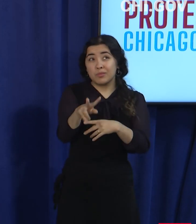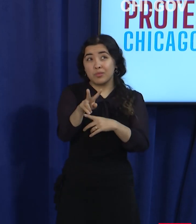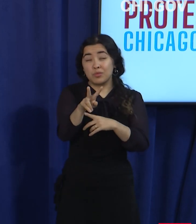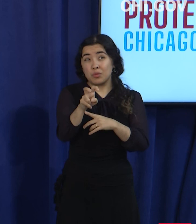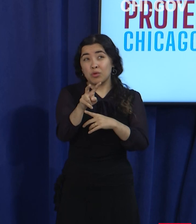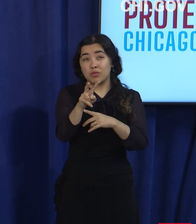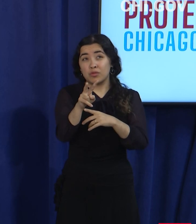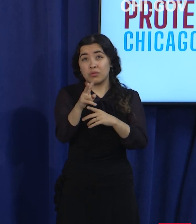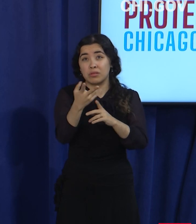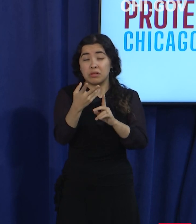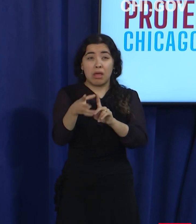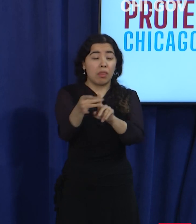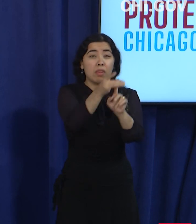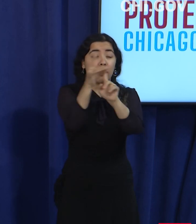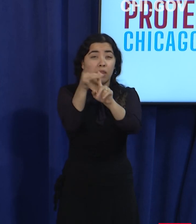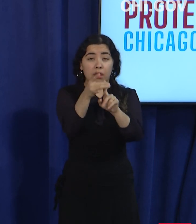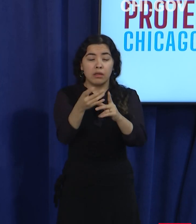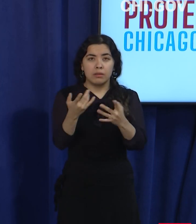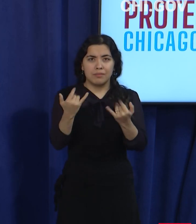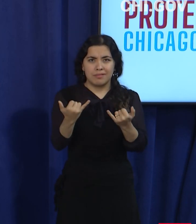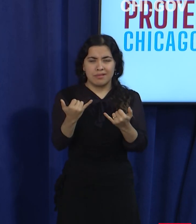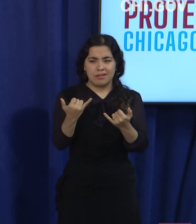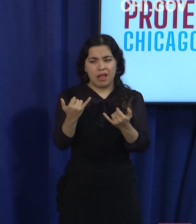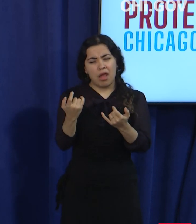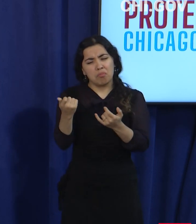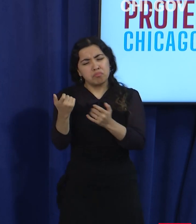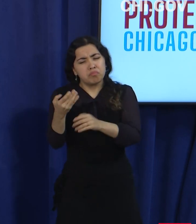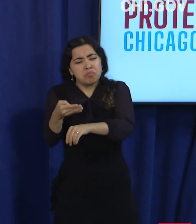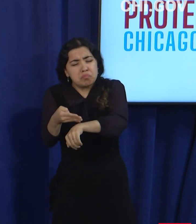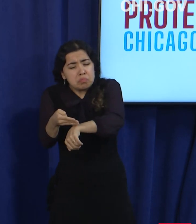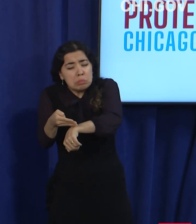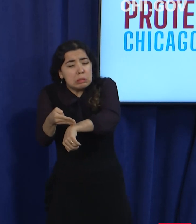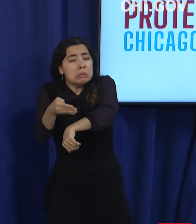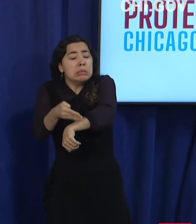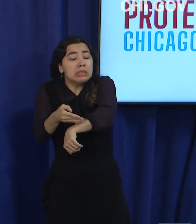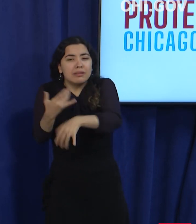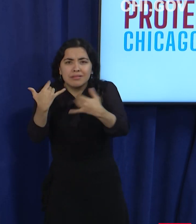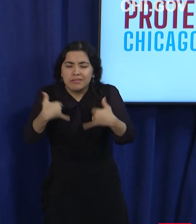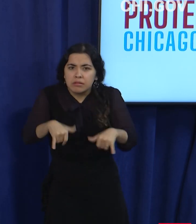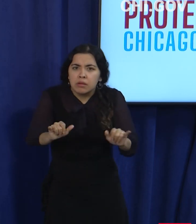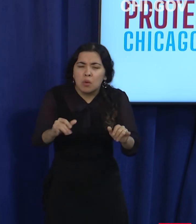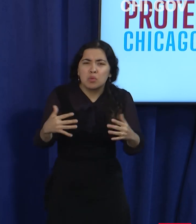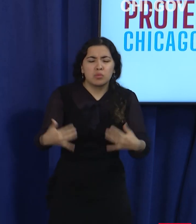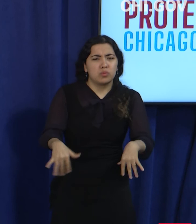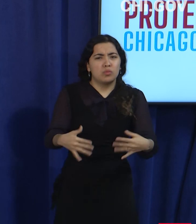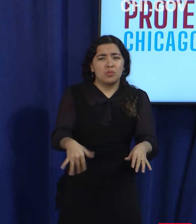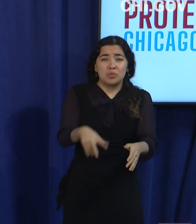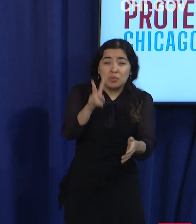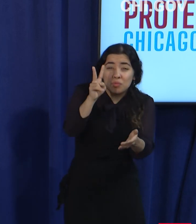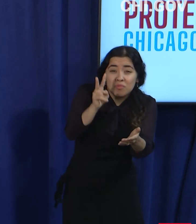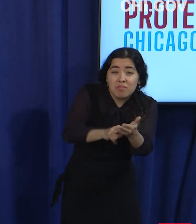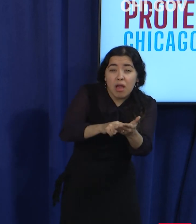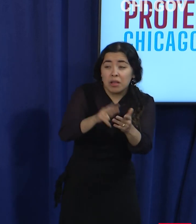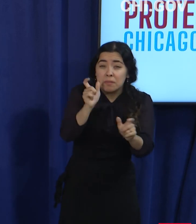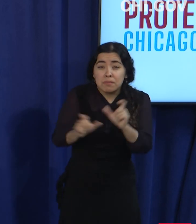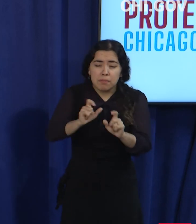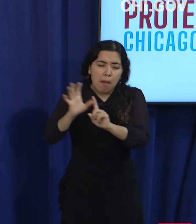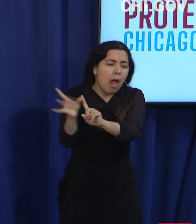We're now a little better, but 2,000 cases a day, 10 deaths a day, 100 a